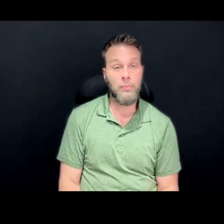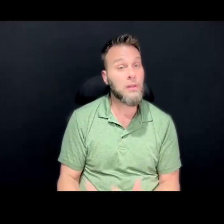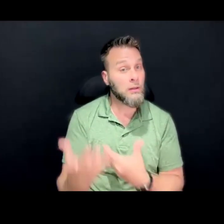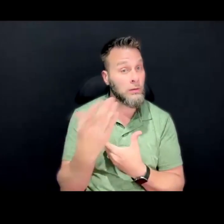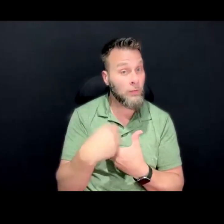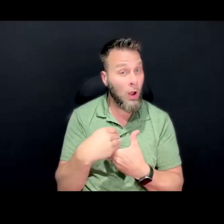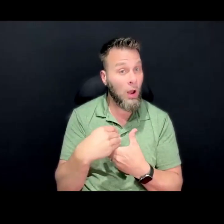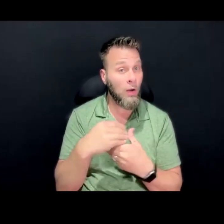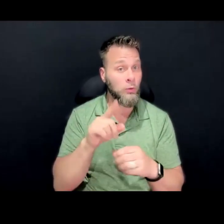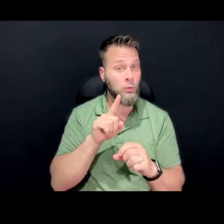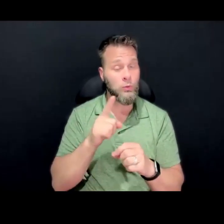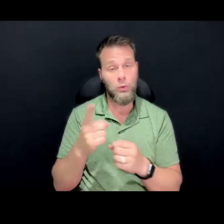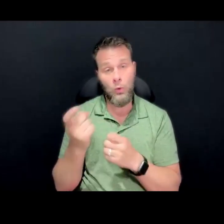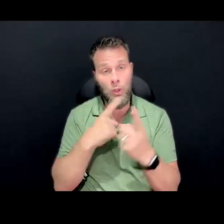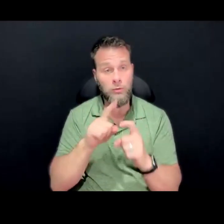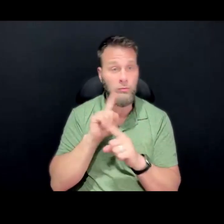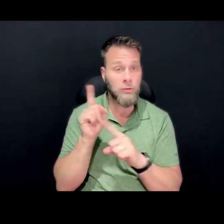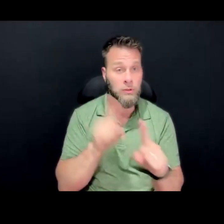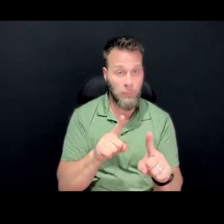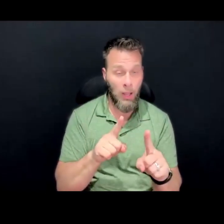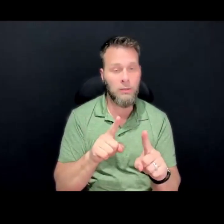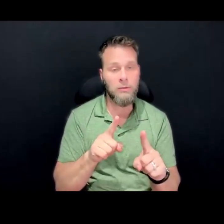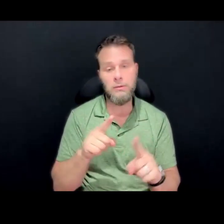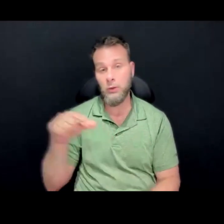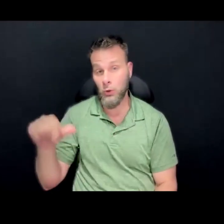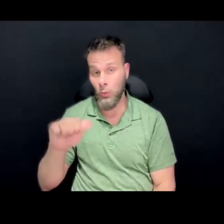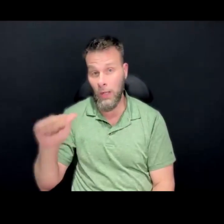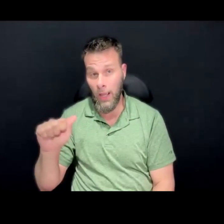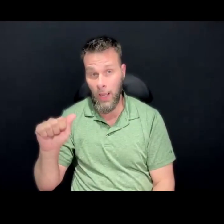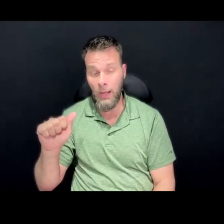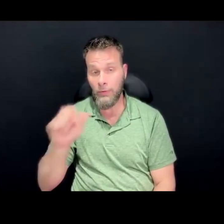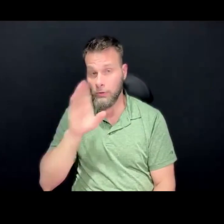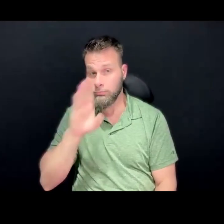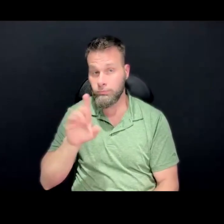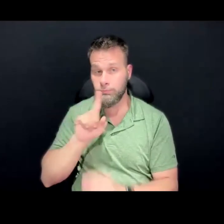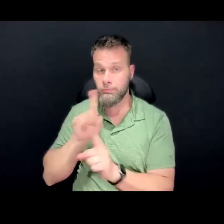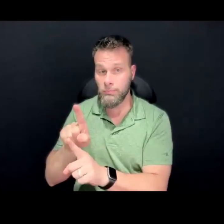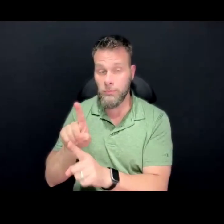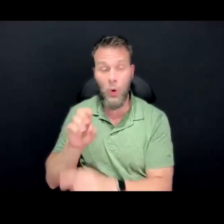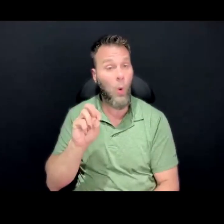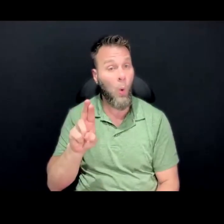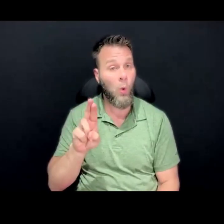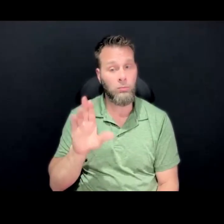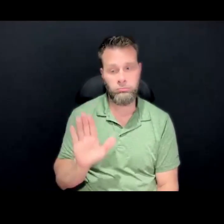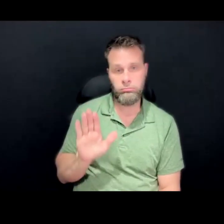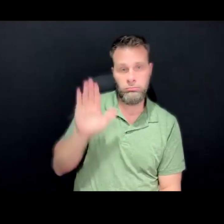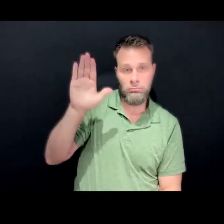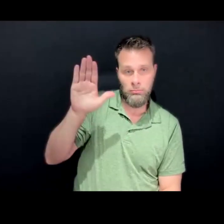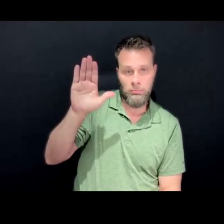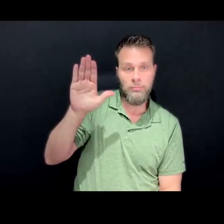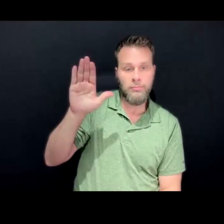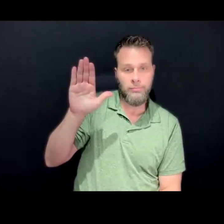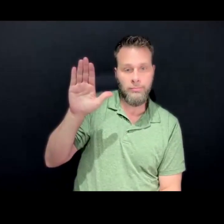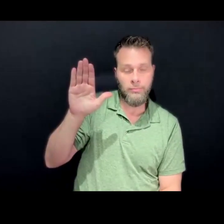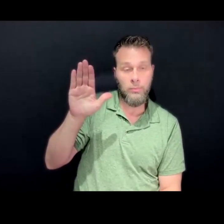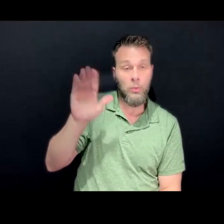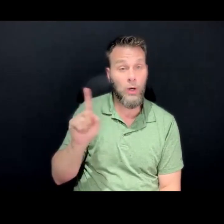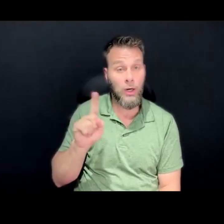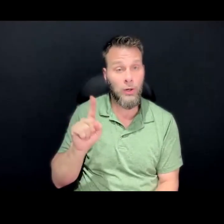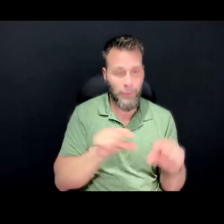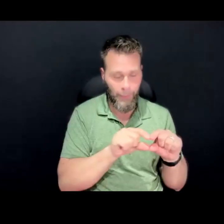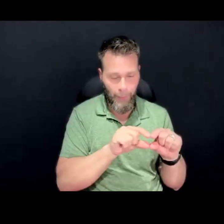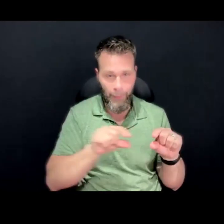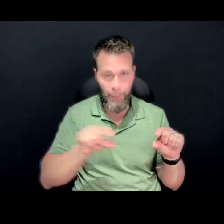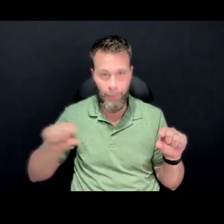your question to the Q&A feature for a direct response, or use the raised hand feature, which is also found at the bottom